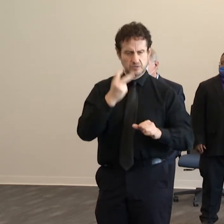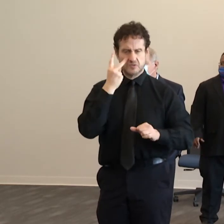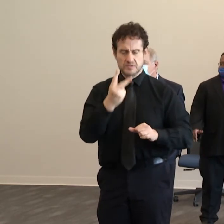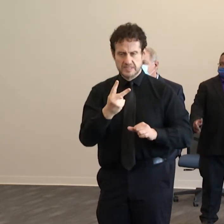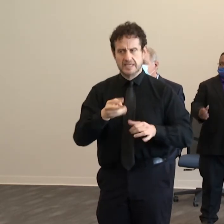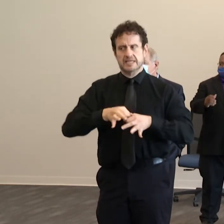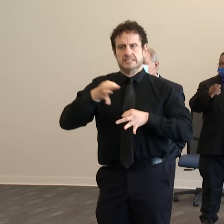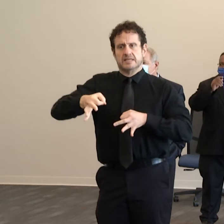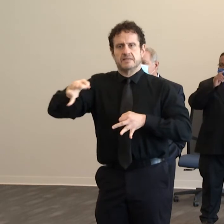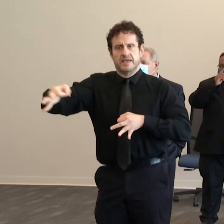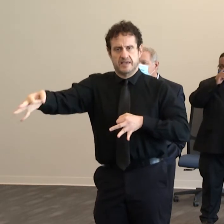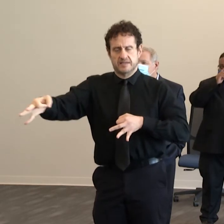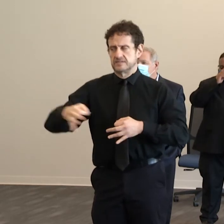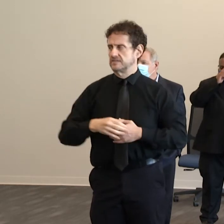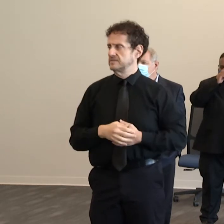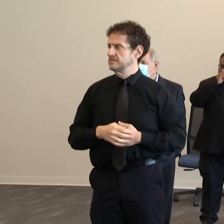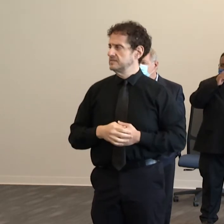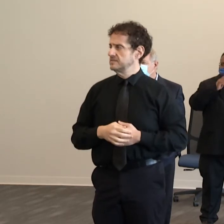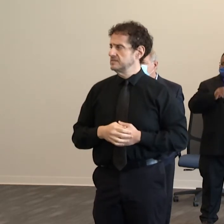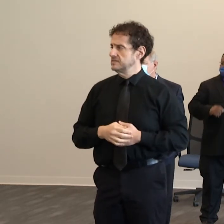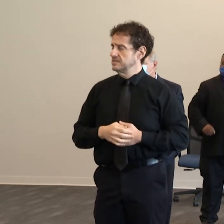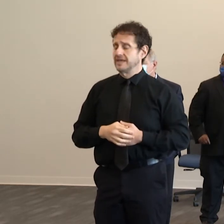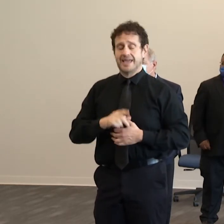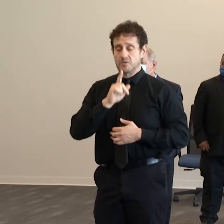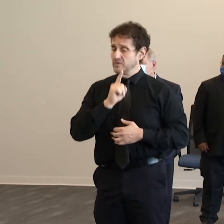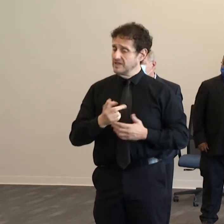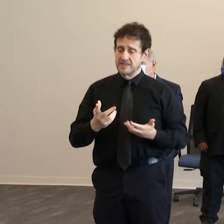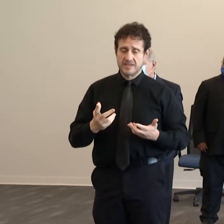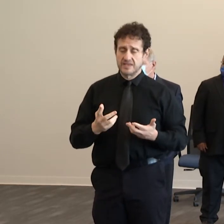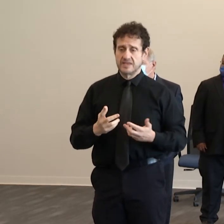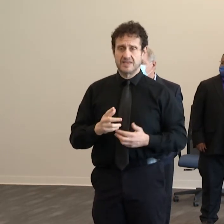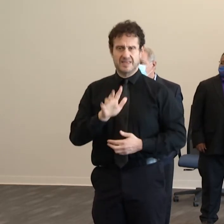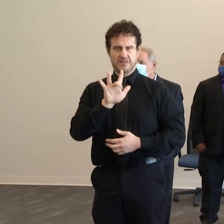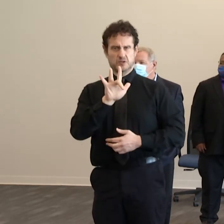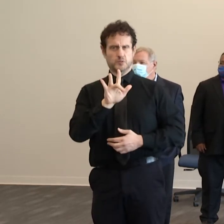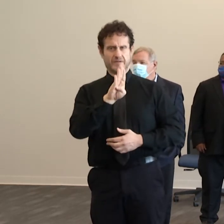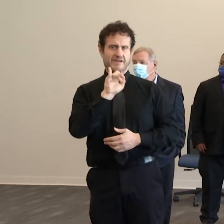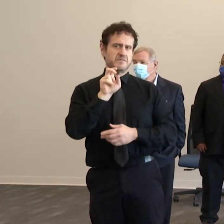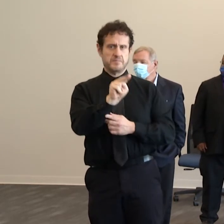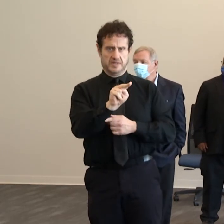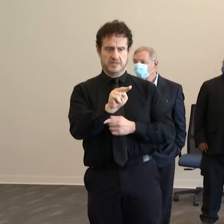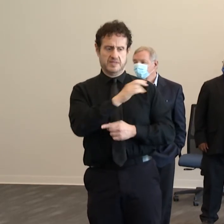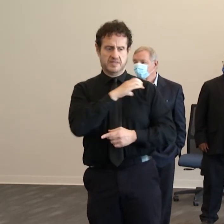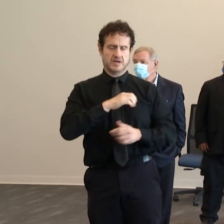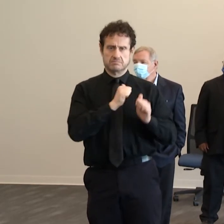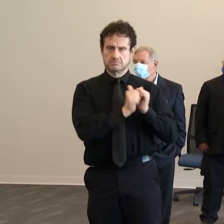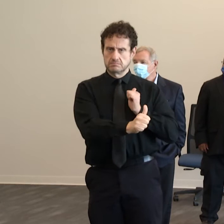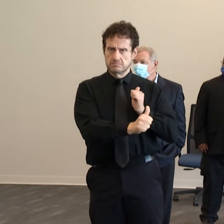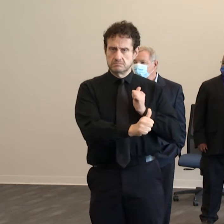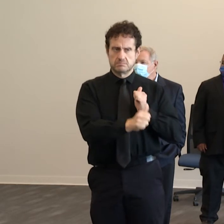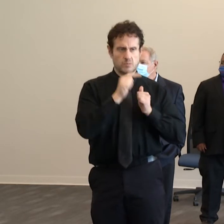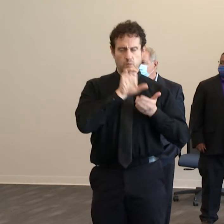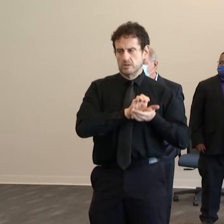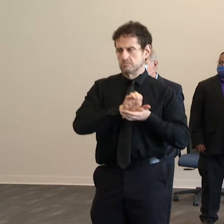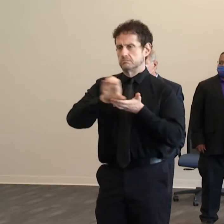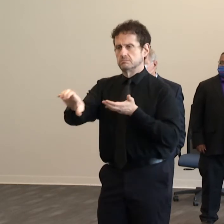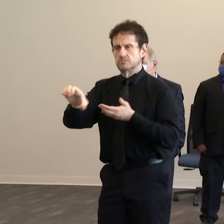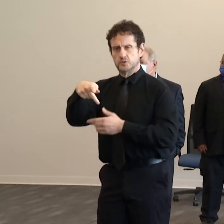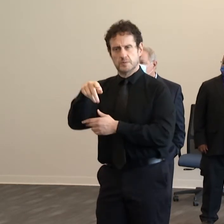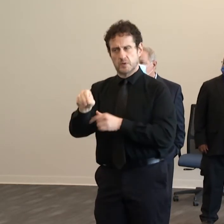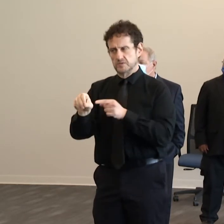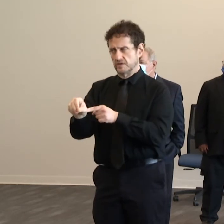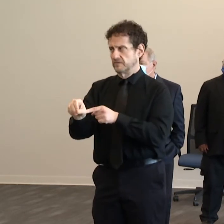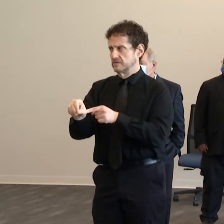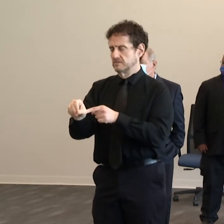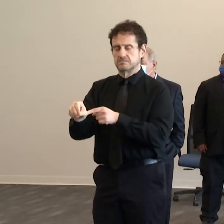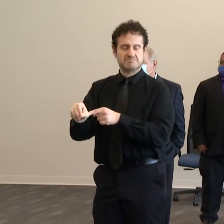these delays? And the reality that this $25 billion is going to go to the post office looks